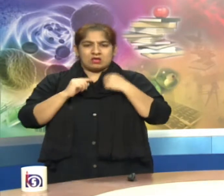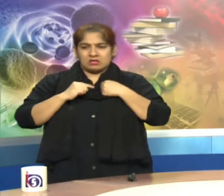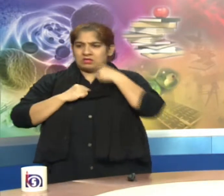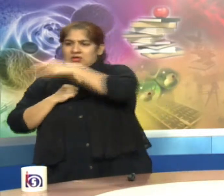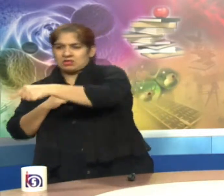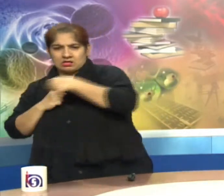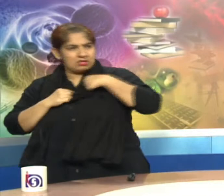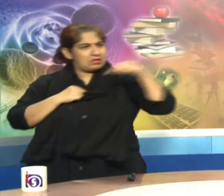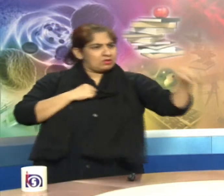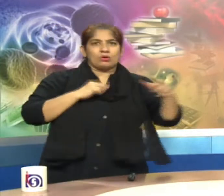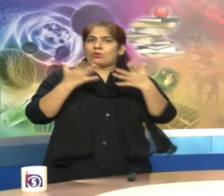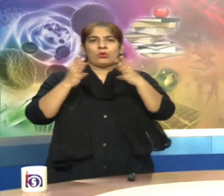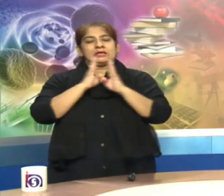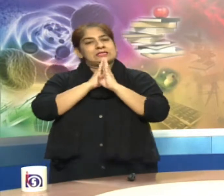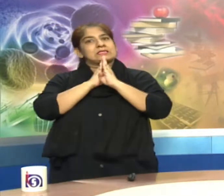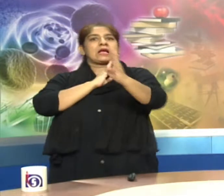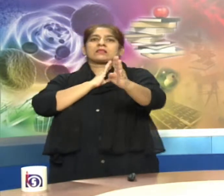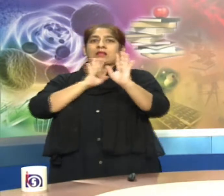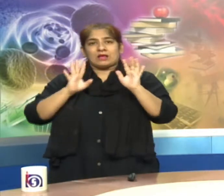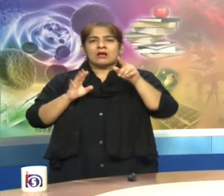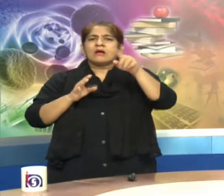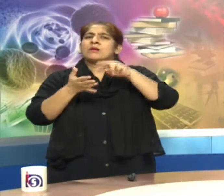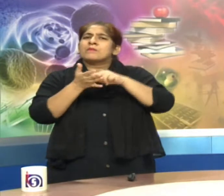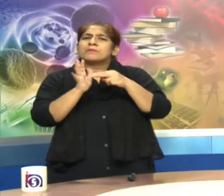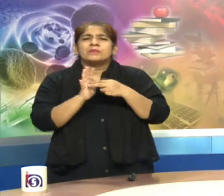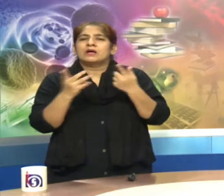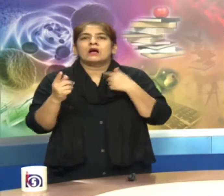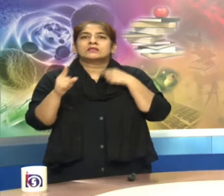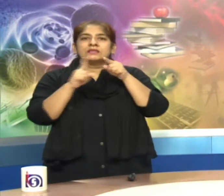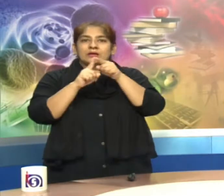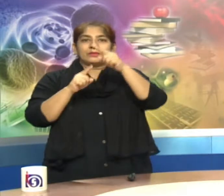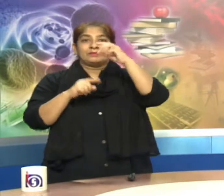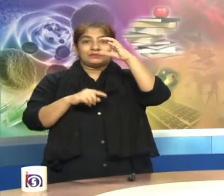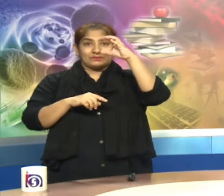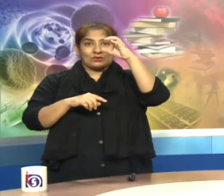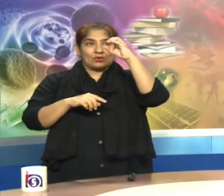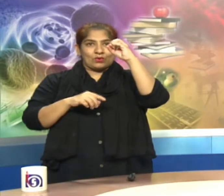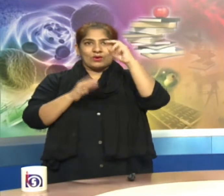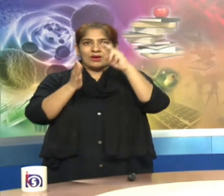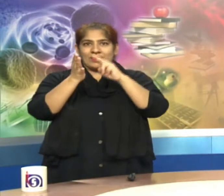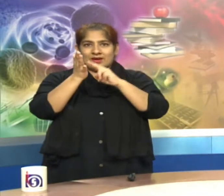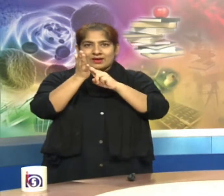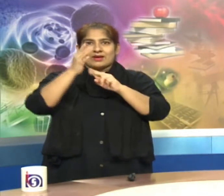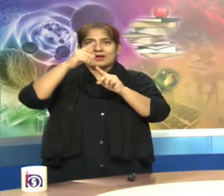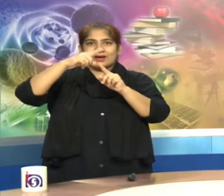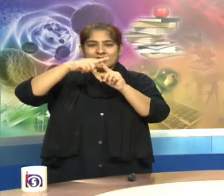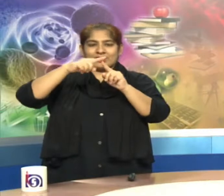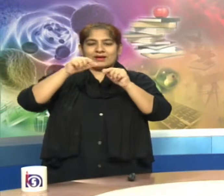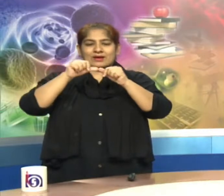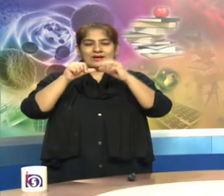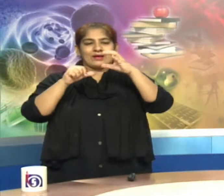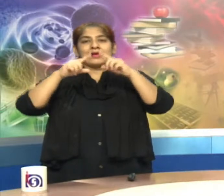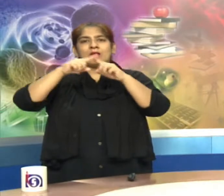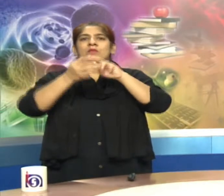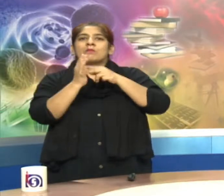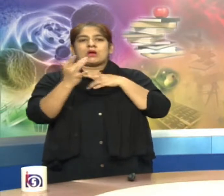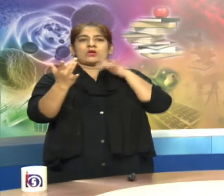below that first point, you can see that it is in direct contact with the customers. So it is a benefit to